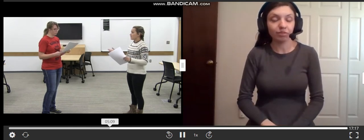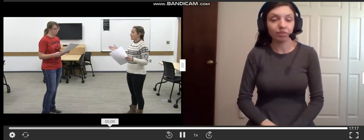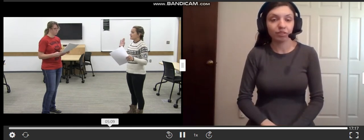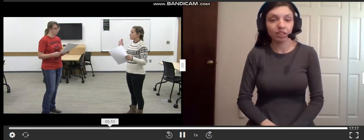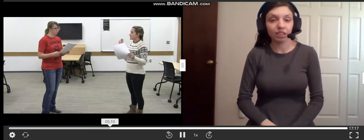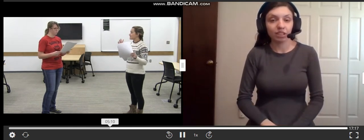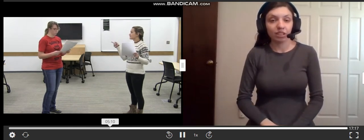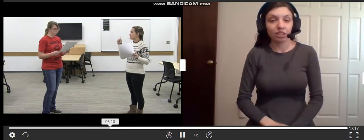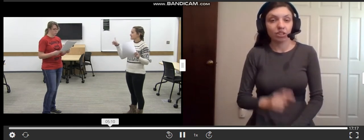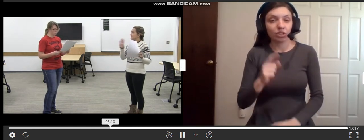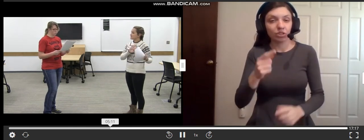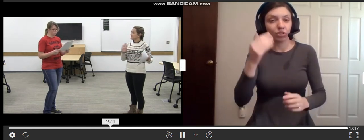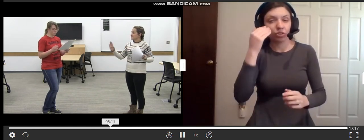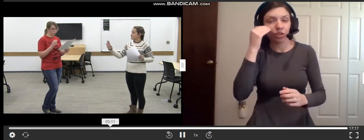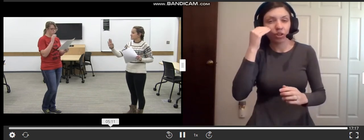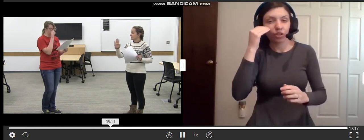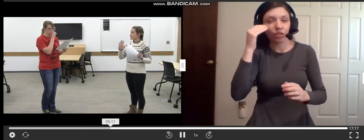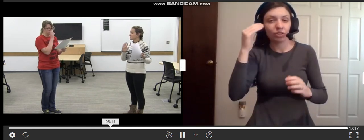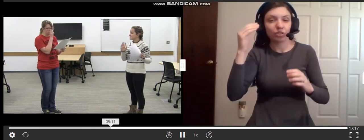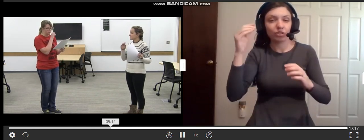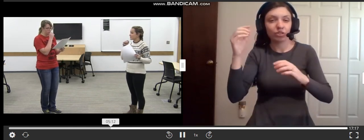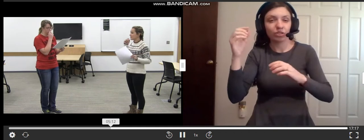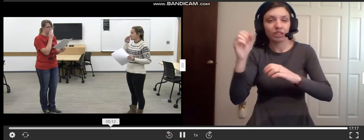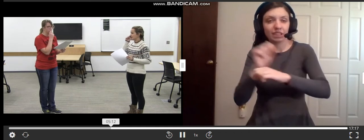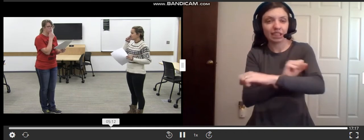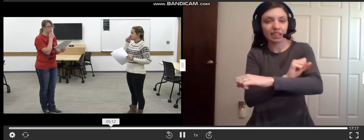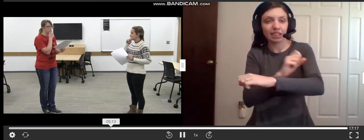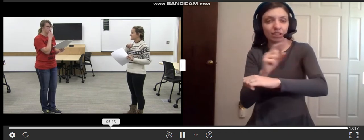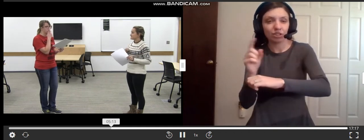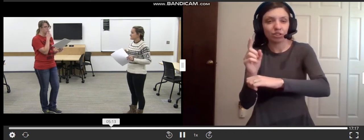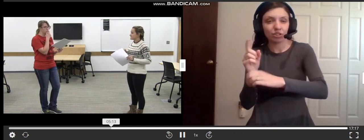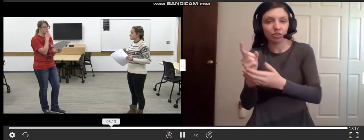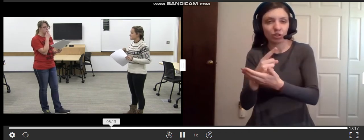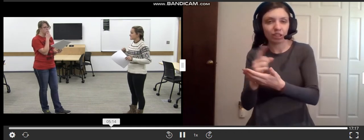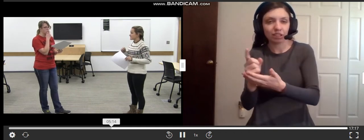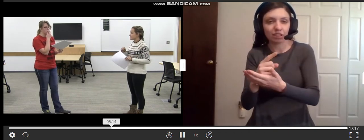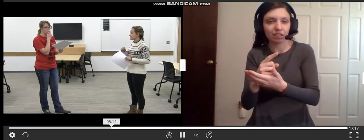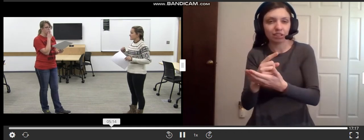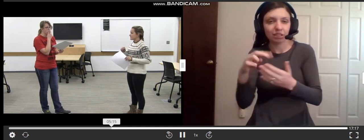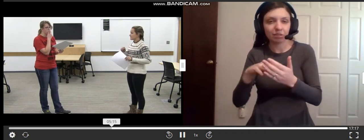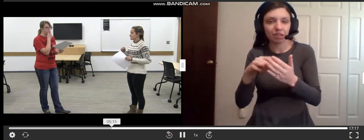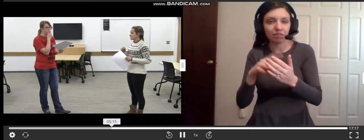Okay. So, and then, are you familiar with stage directions, like what they mean?